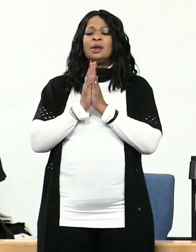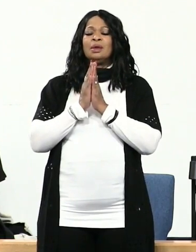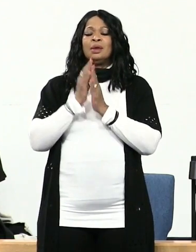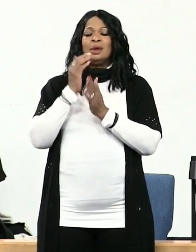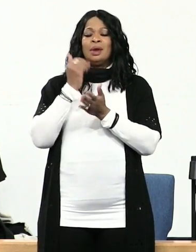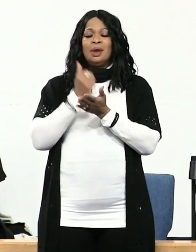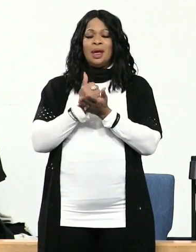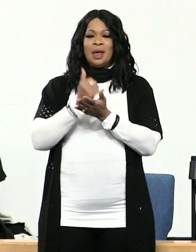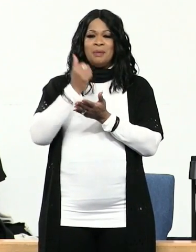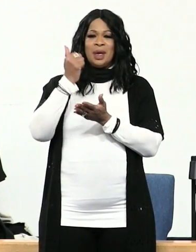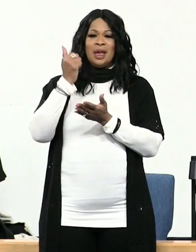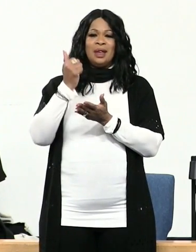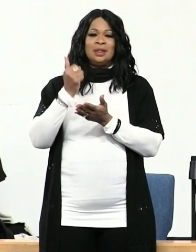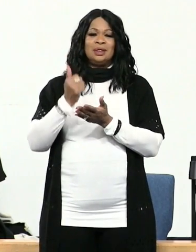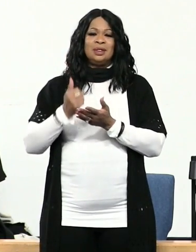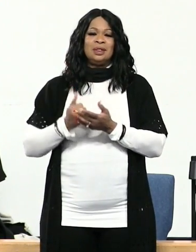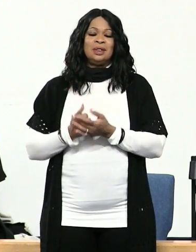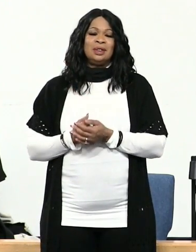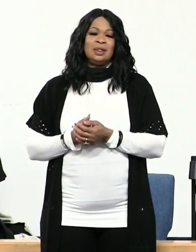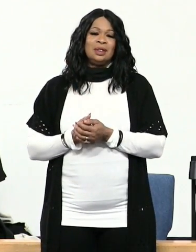pray. Amen.